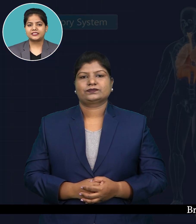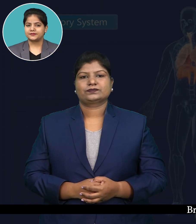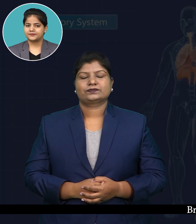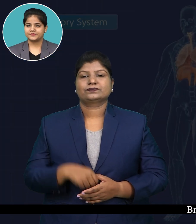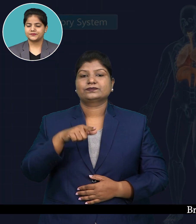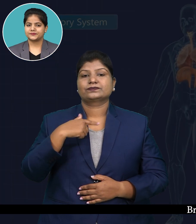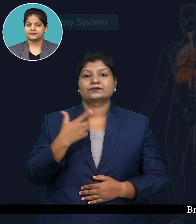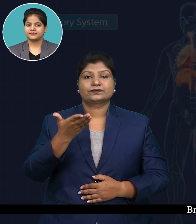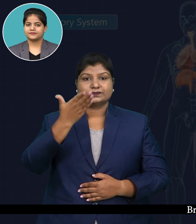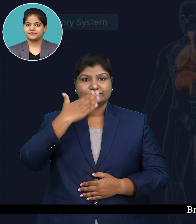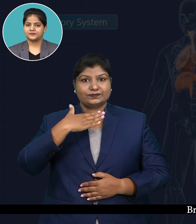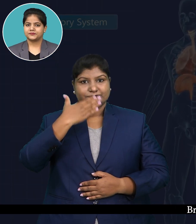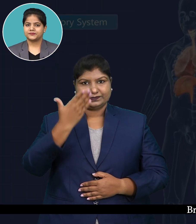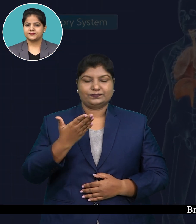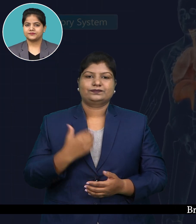Breathing.